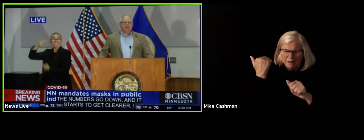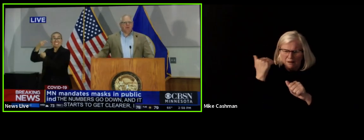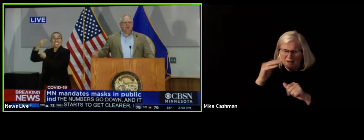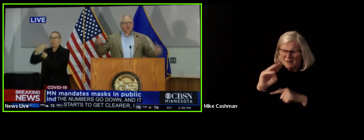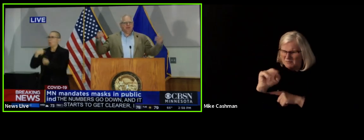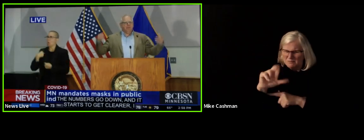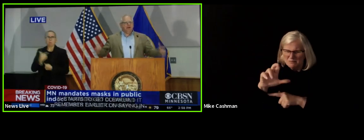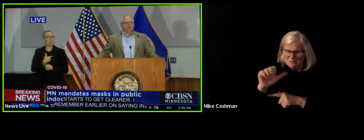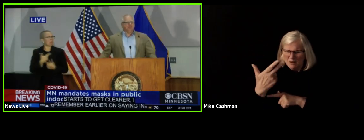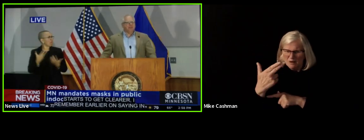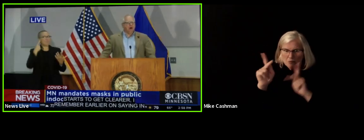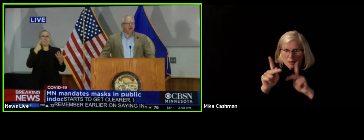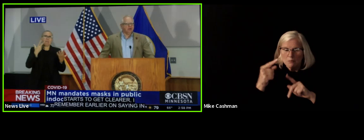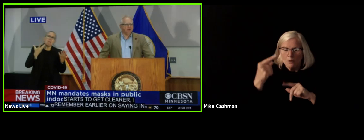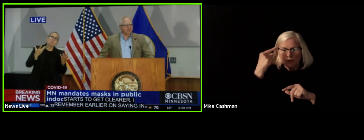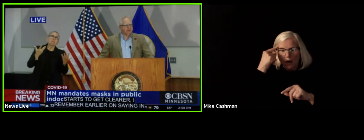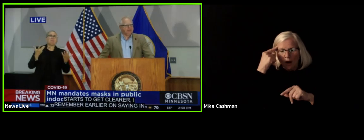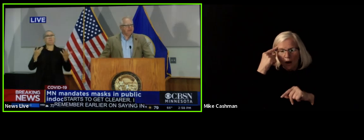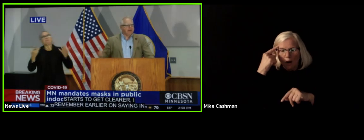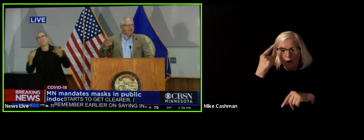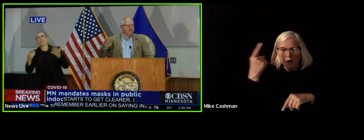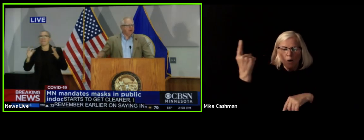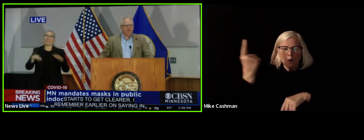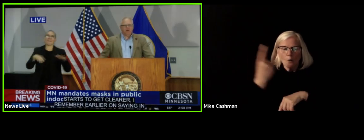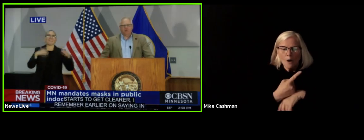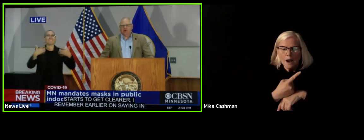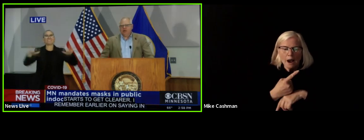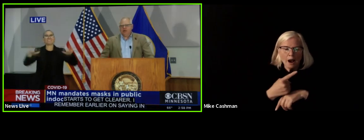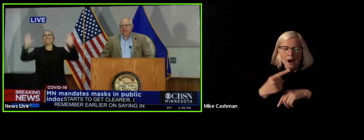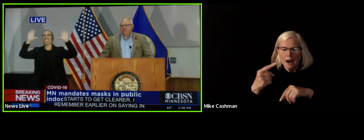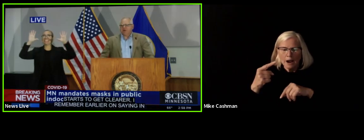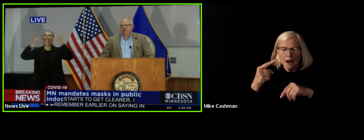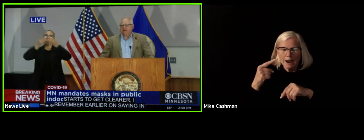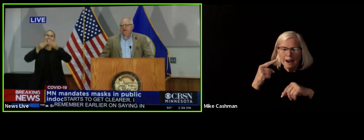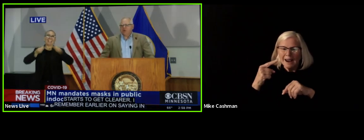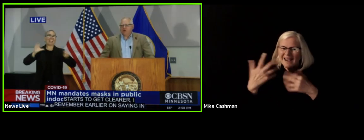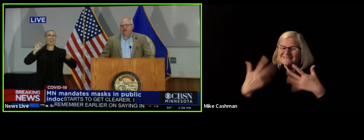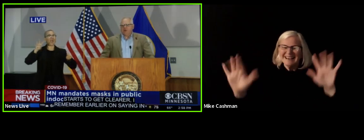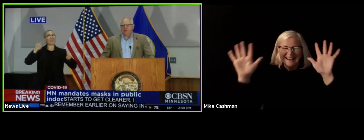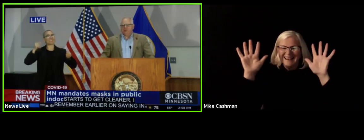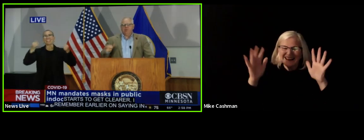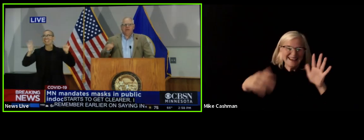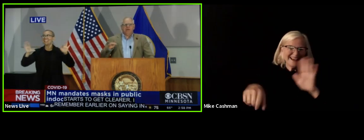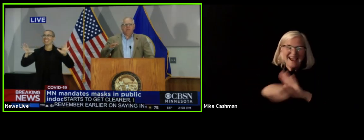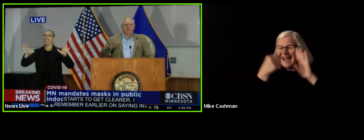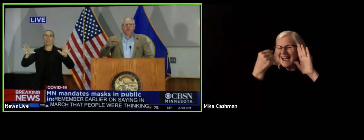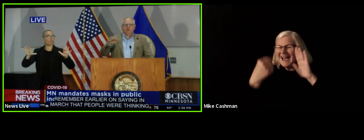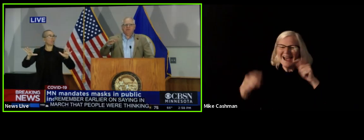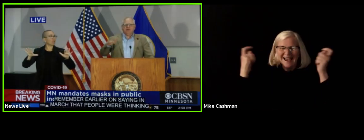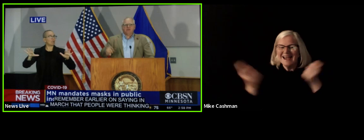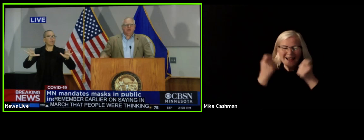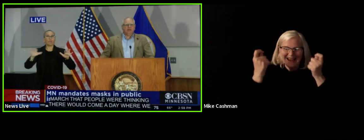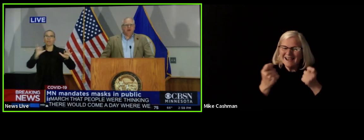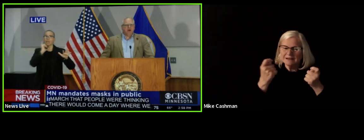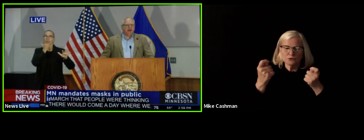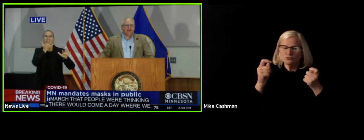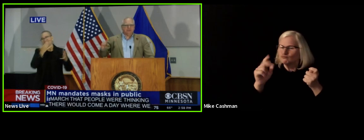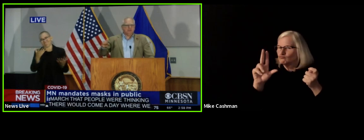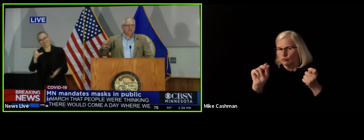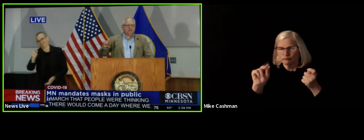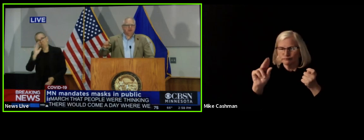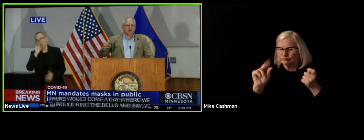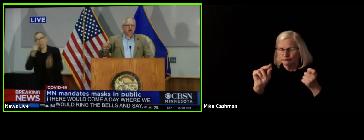day where we would ring the bells and say, all clear, everybody come out, it'll all be over. It's probably not going to work that way, but there will be a number when the infection rate and the R0